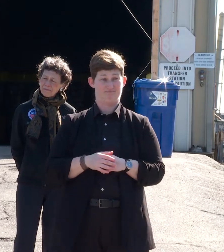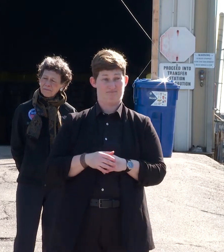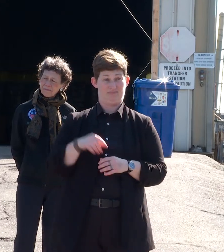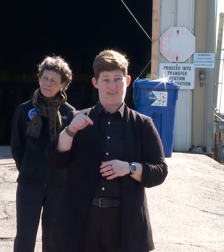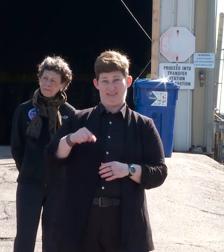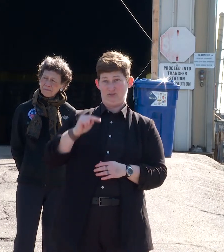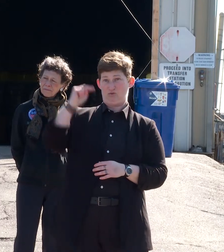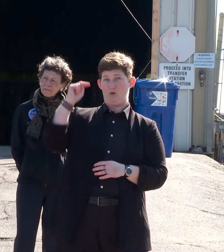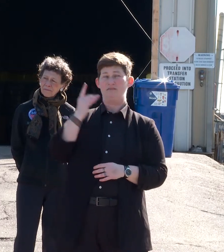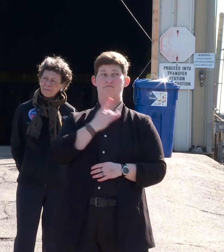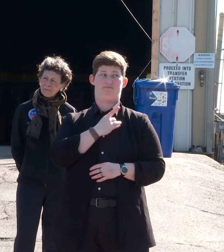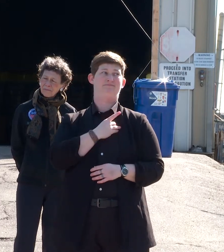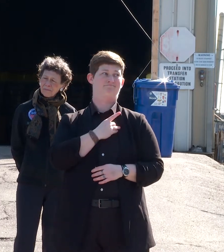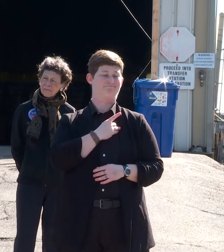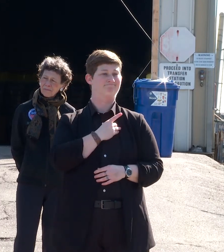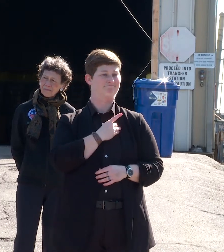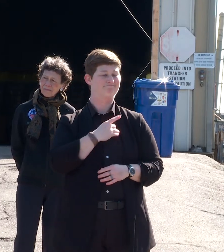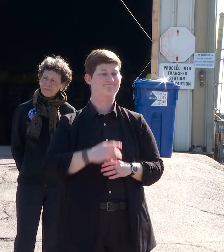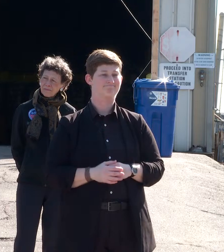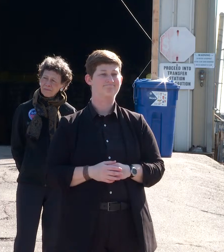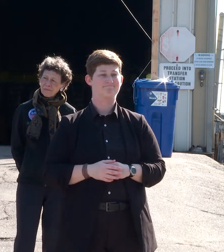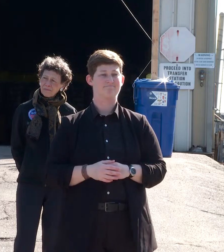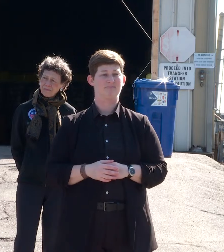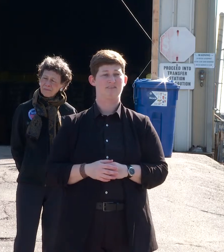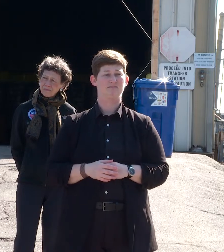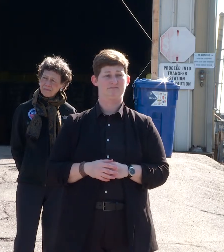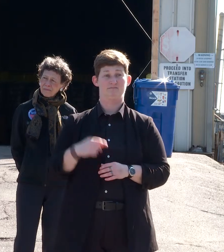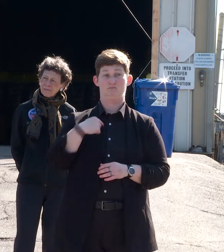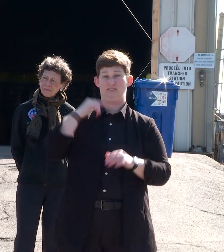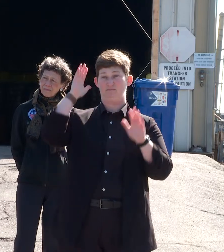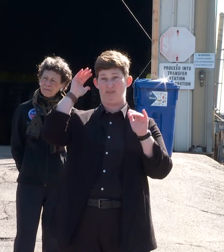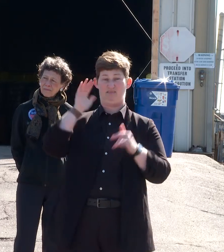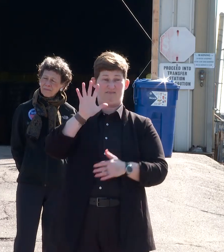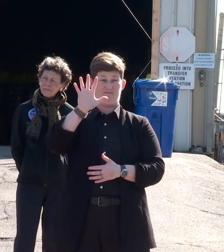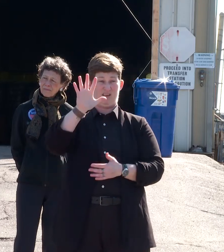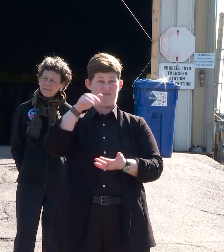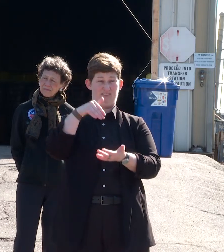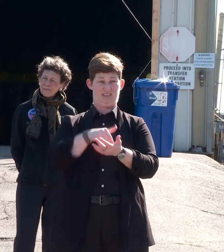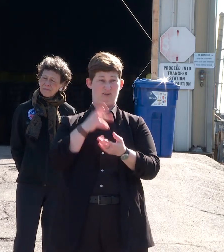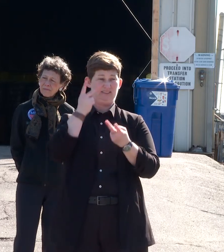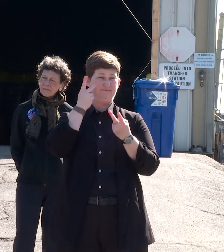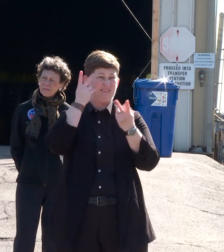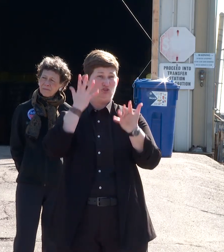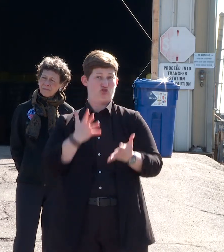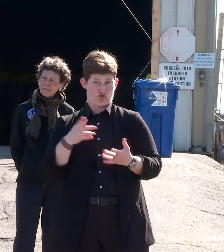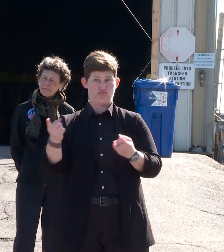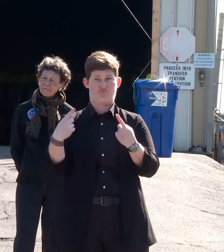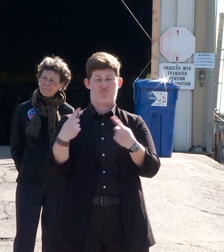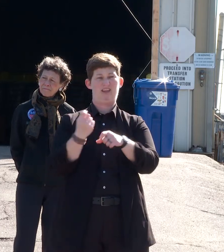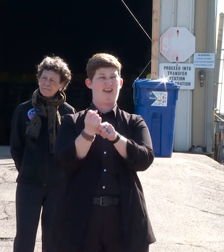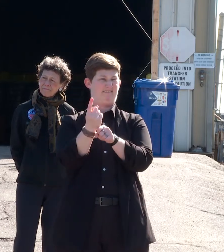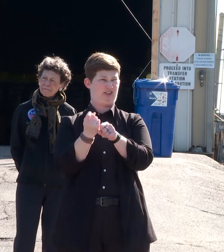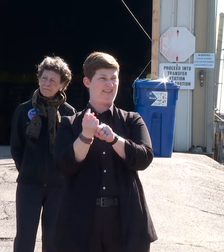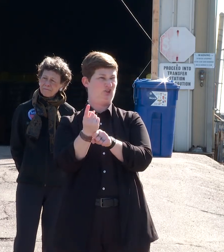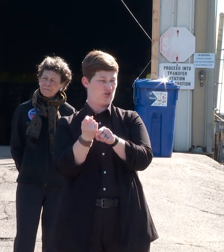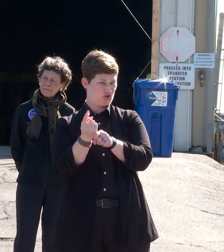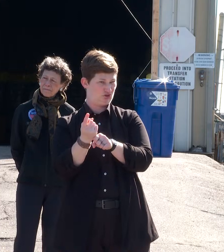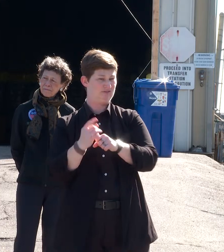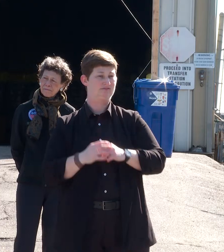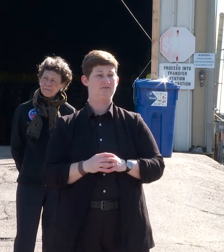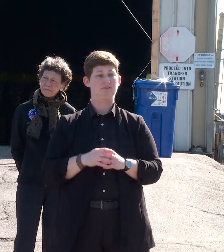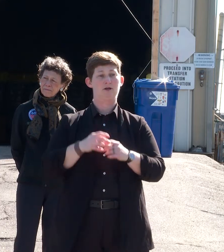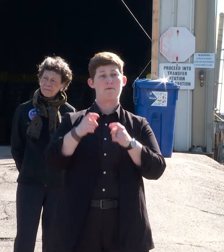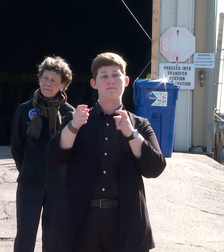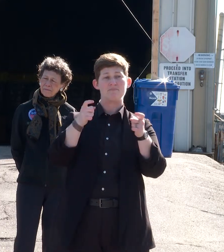Minneapolis. We expect 5,000 visits per year to this facility and managing